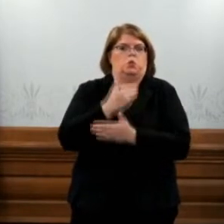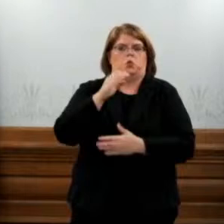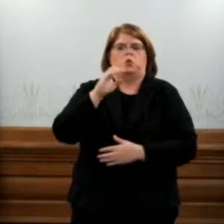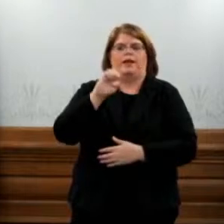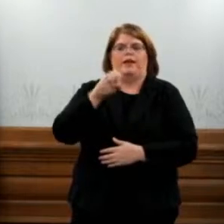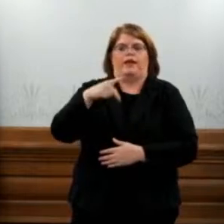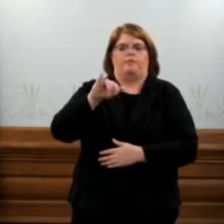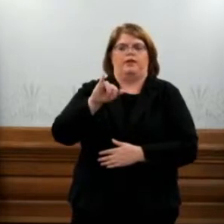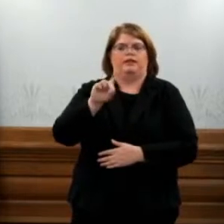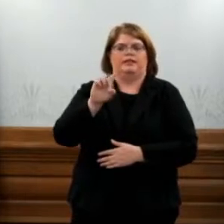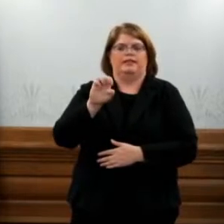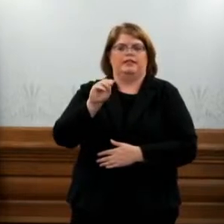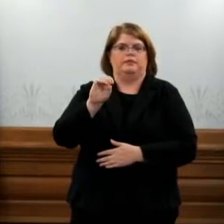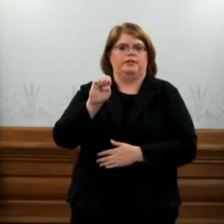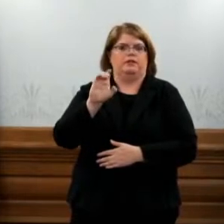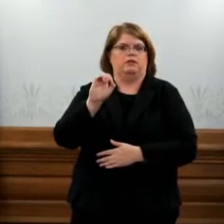agency,